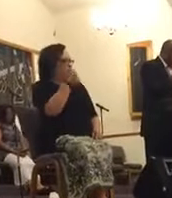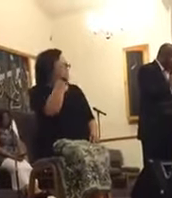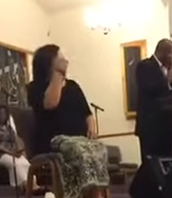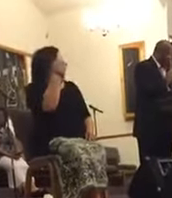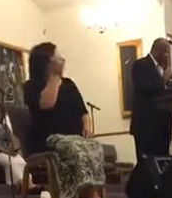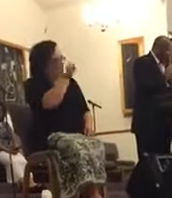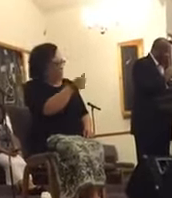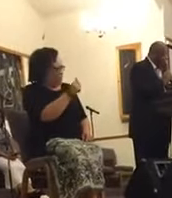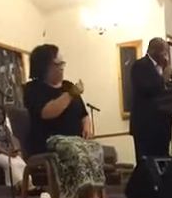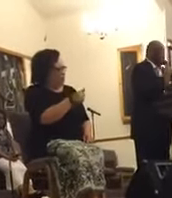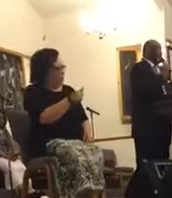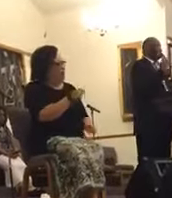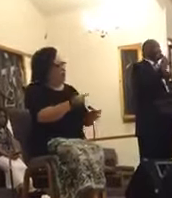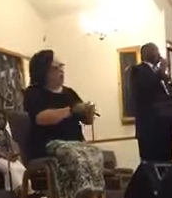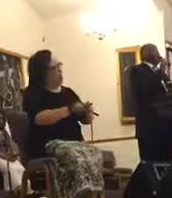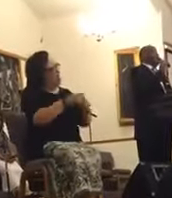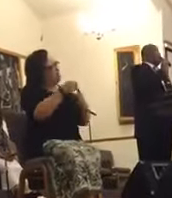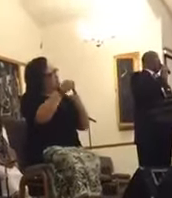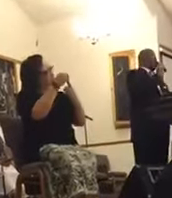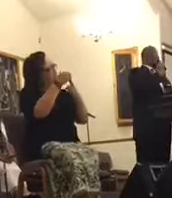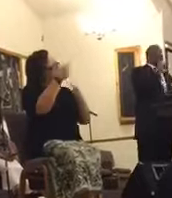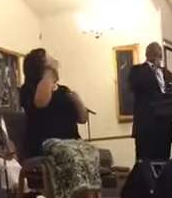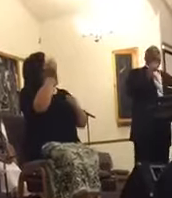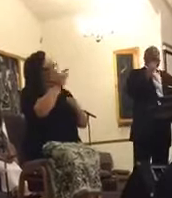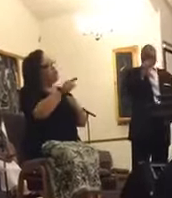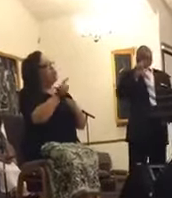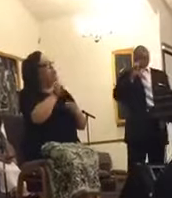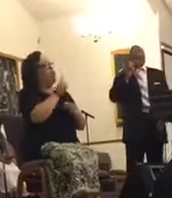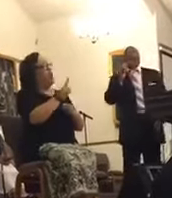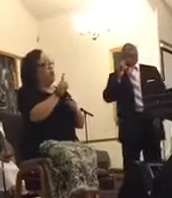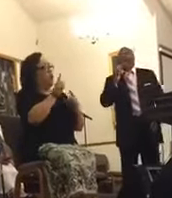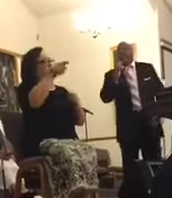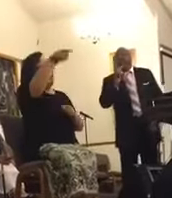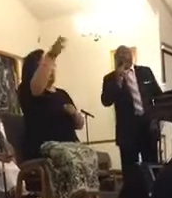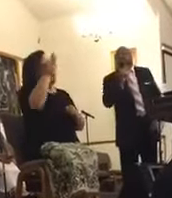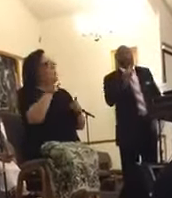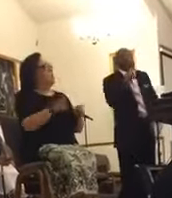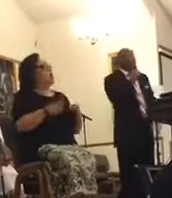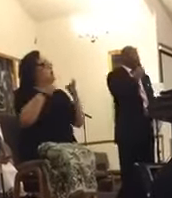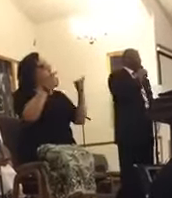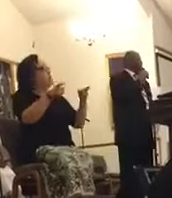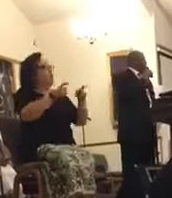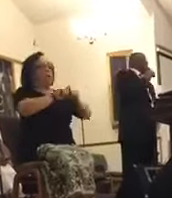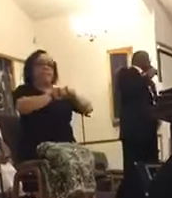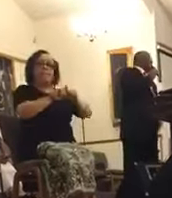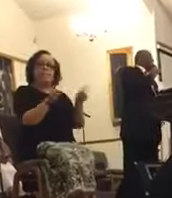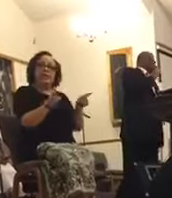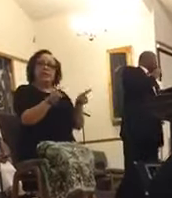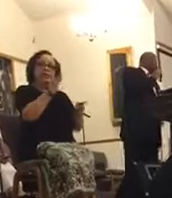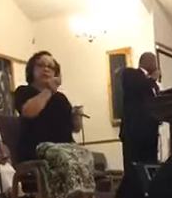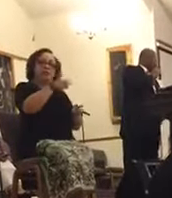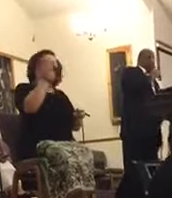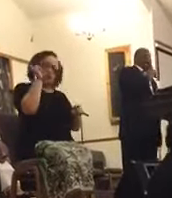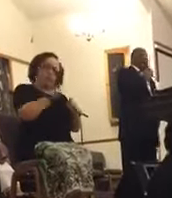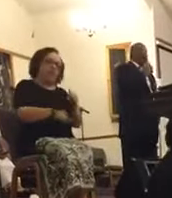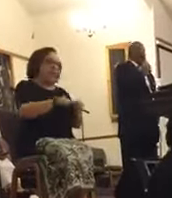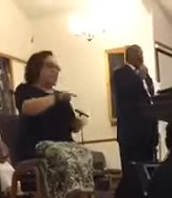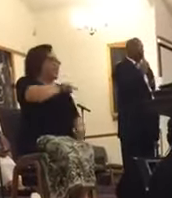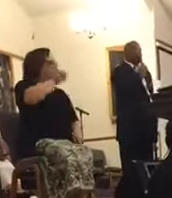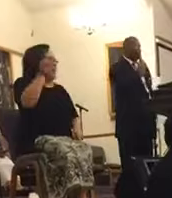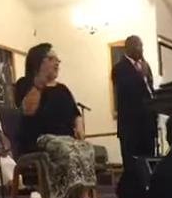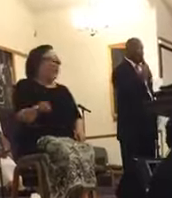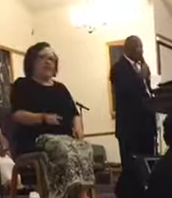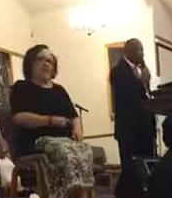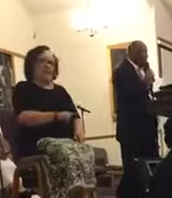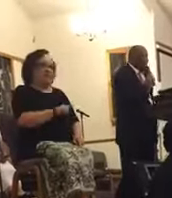gift. But he wants you to know it can't ever, ever, ever, ever, and it can't ever, ever, ever, ever be about